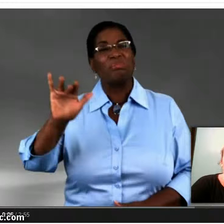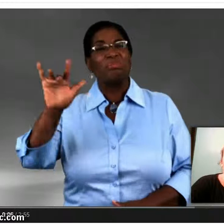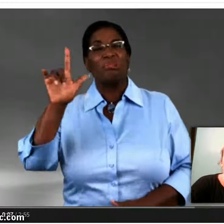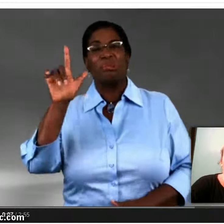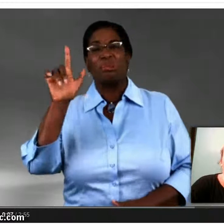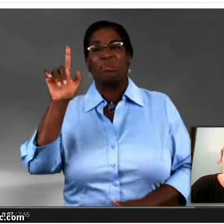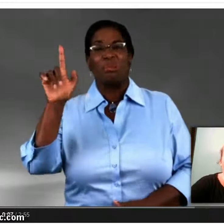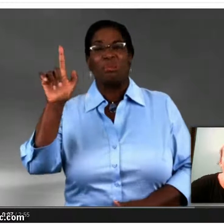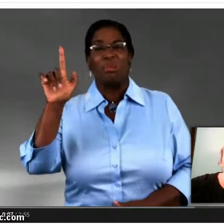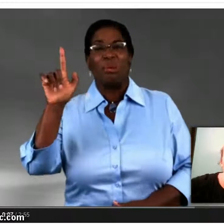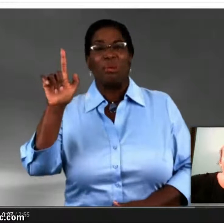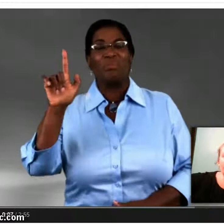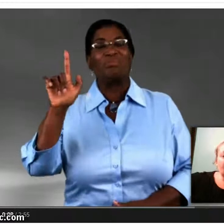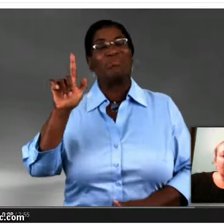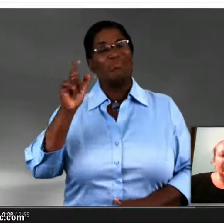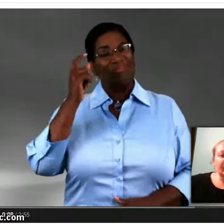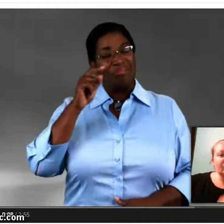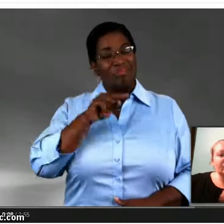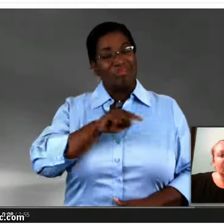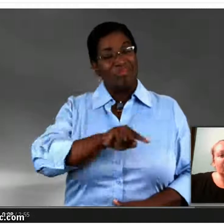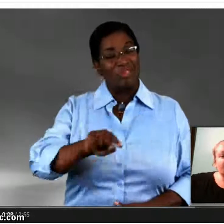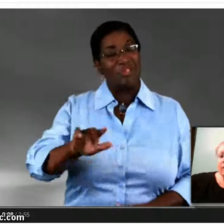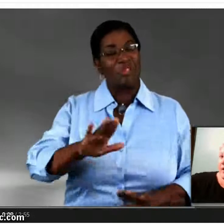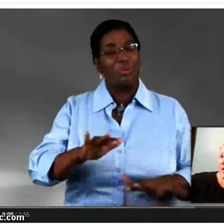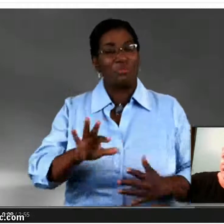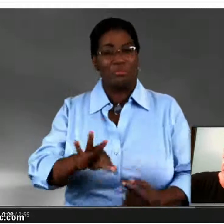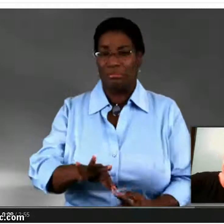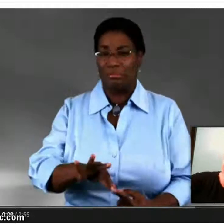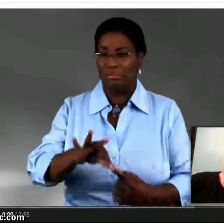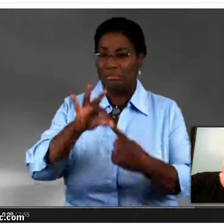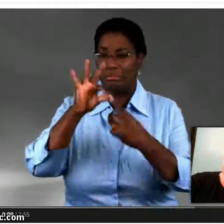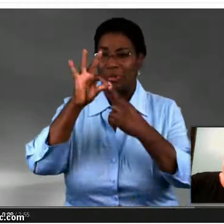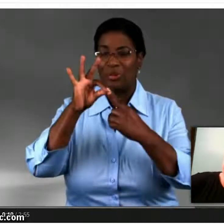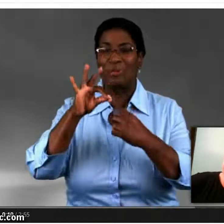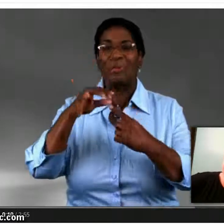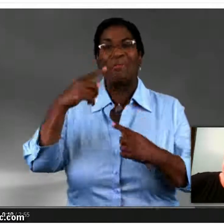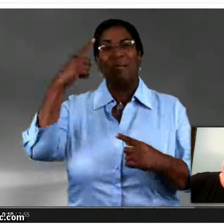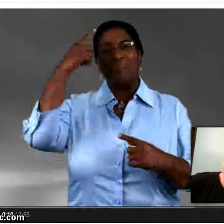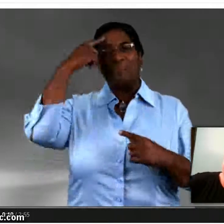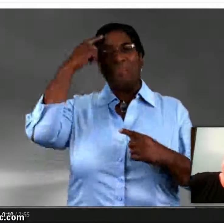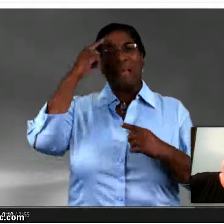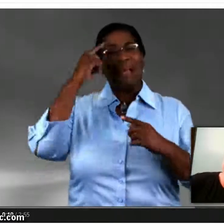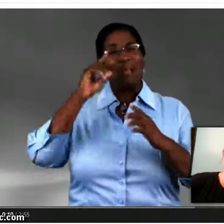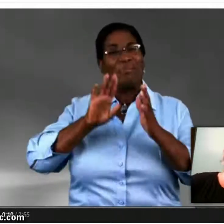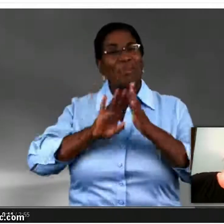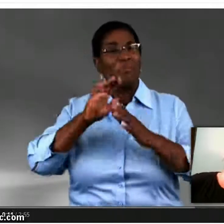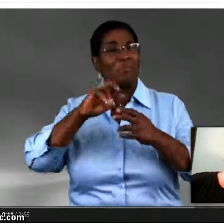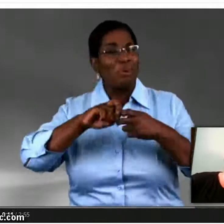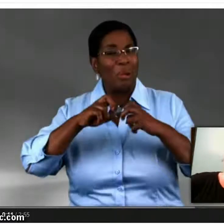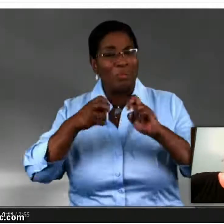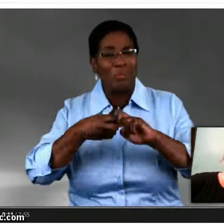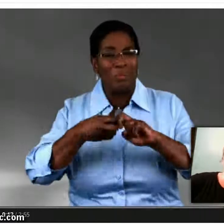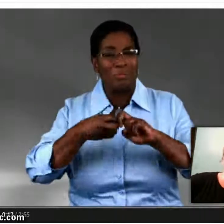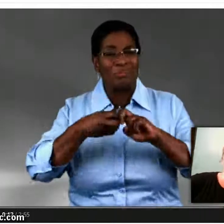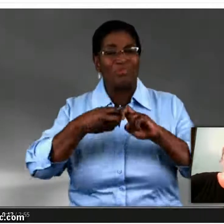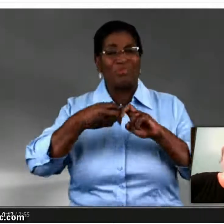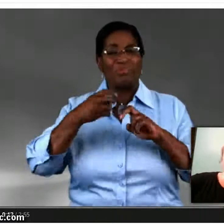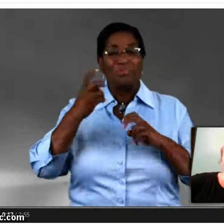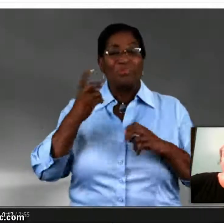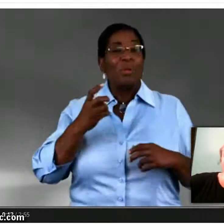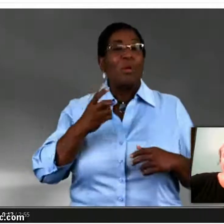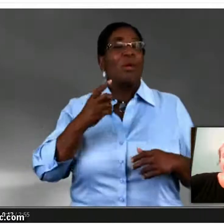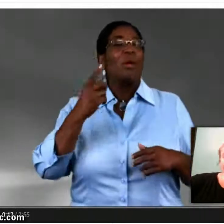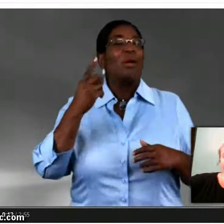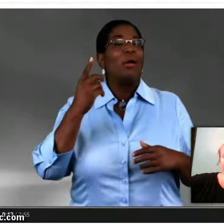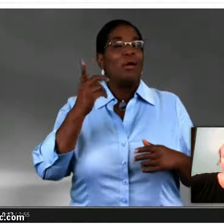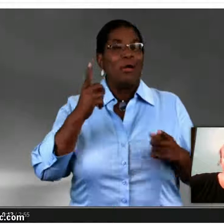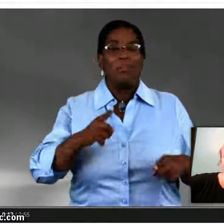A while back, I used to work for a school for students who were between the ages of 3 and